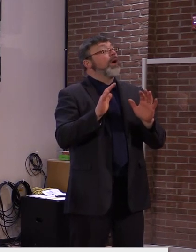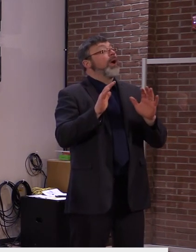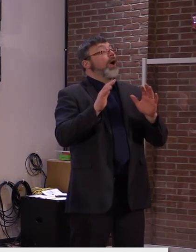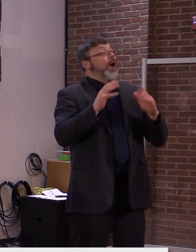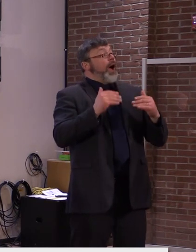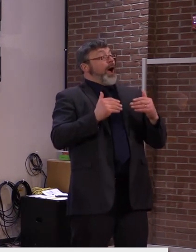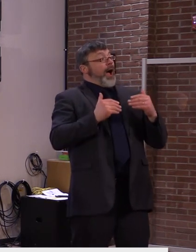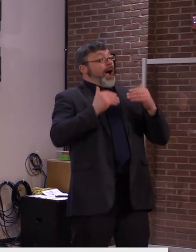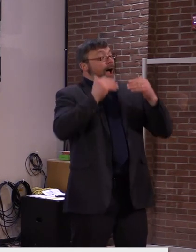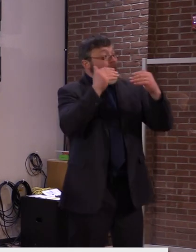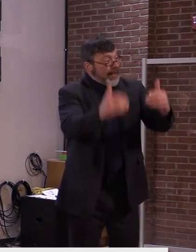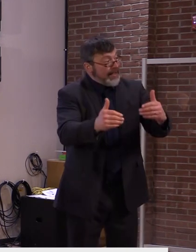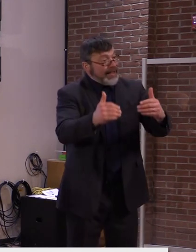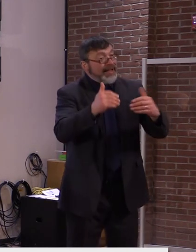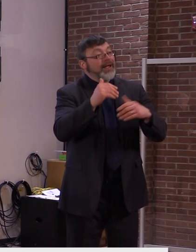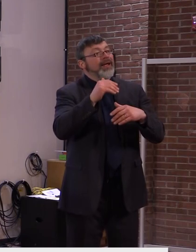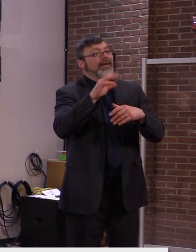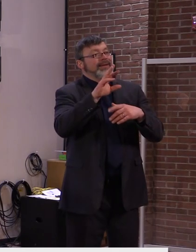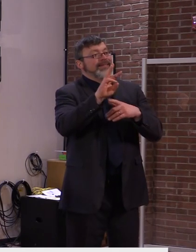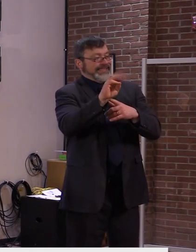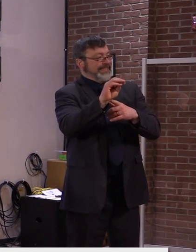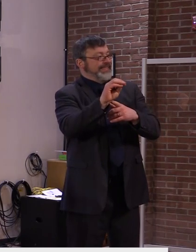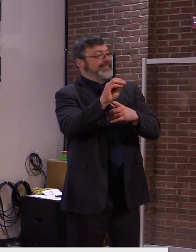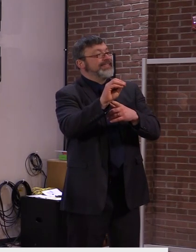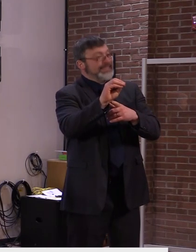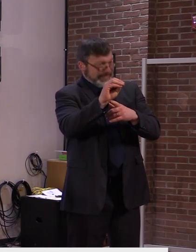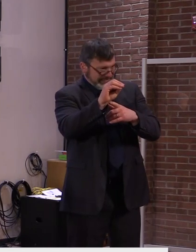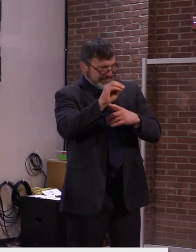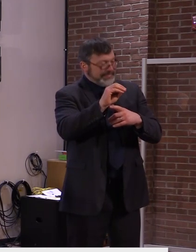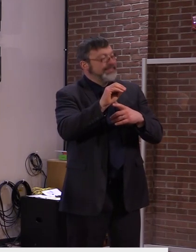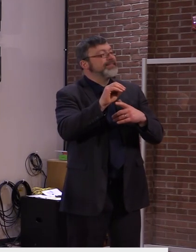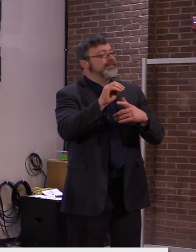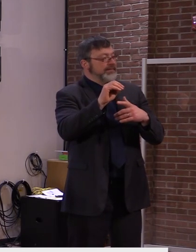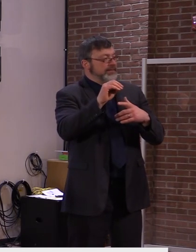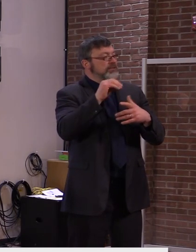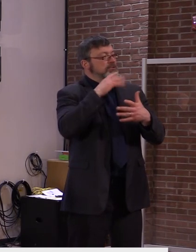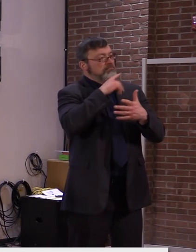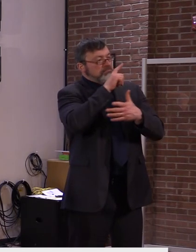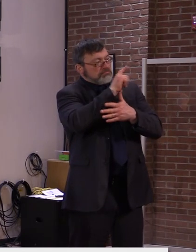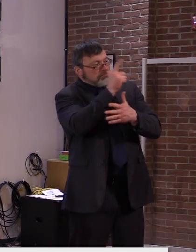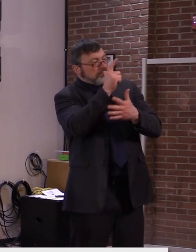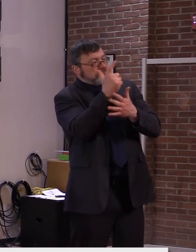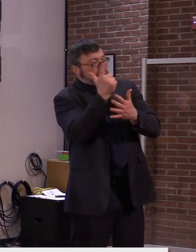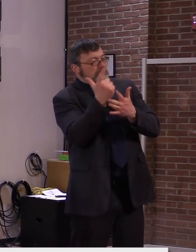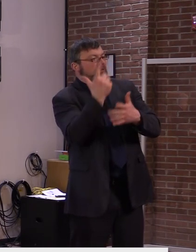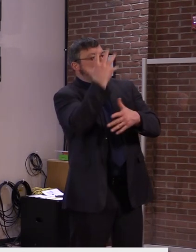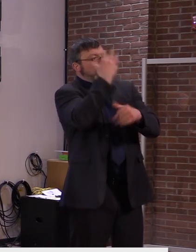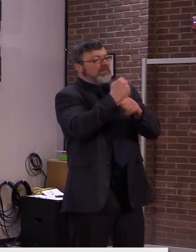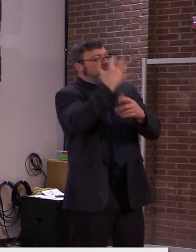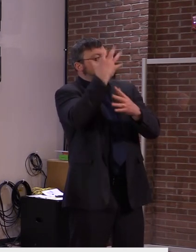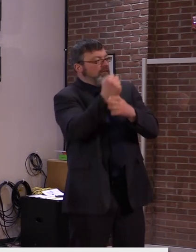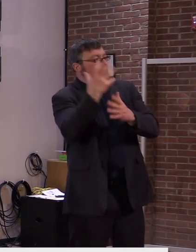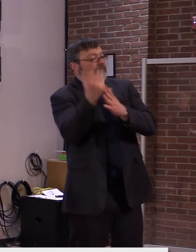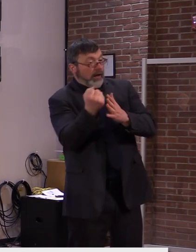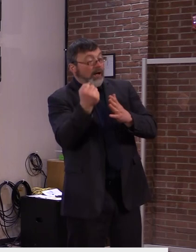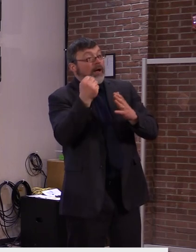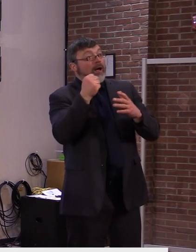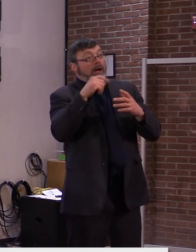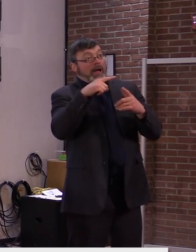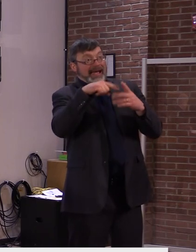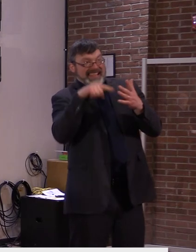encompasses those ages 16 to 64 with high-risk conditions. Dr. Levine has mentioned